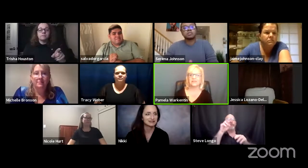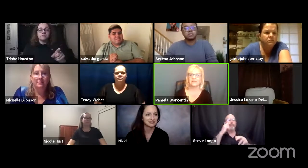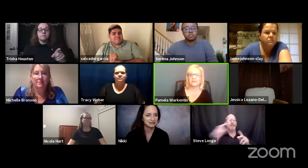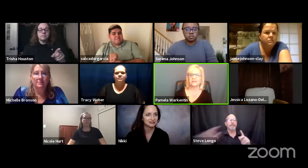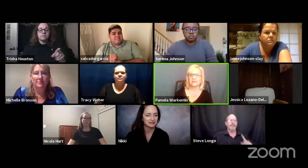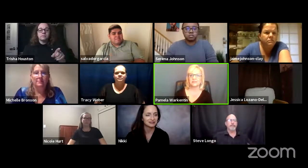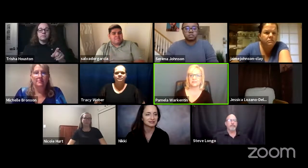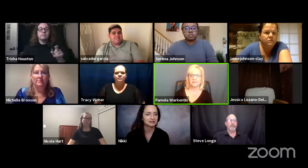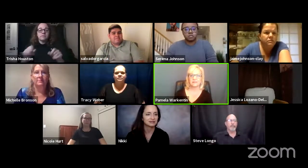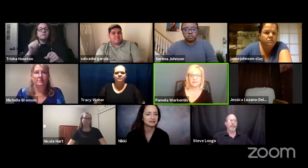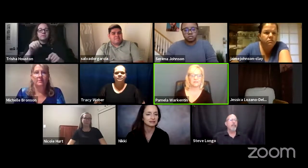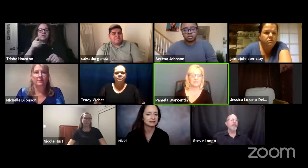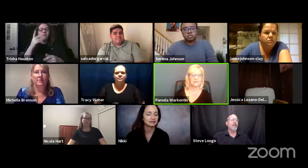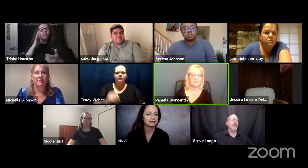see.